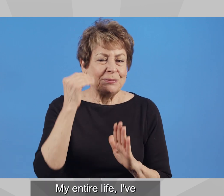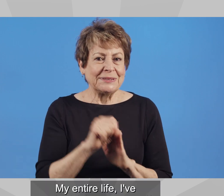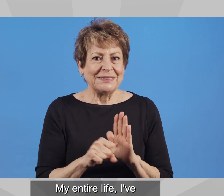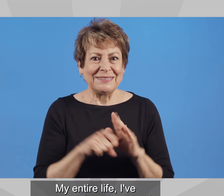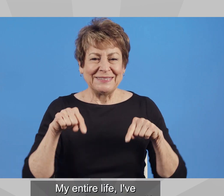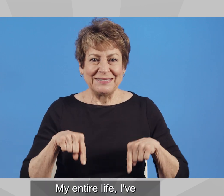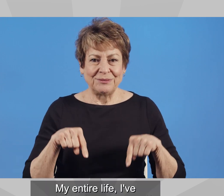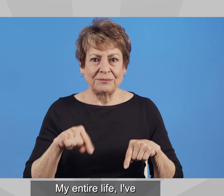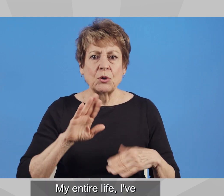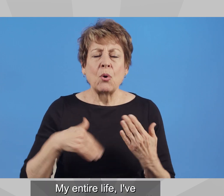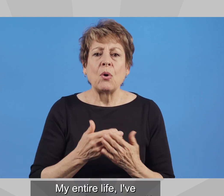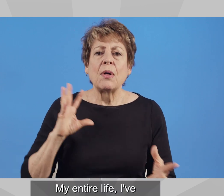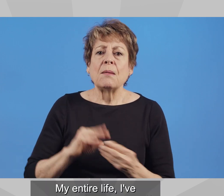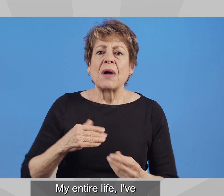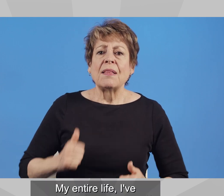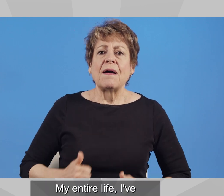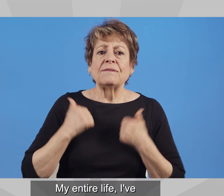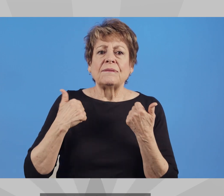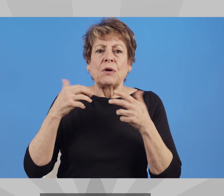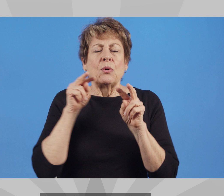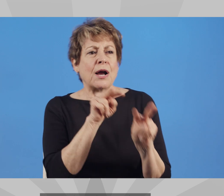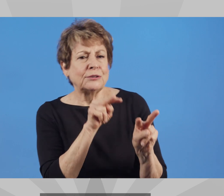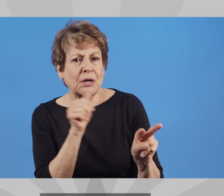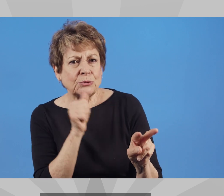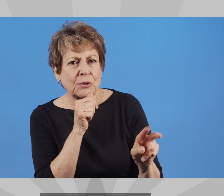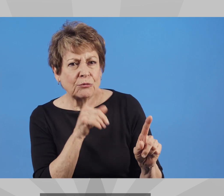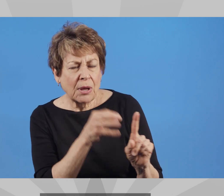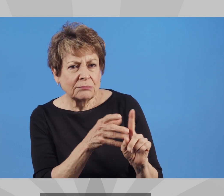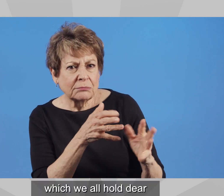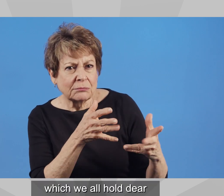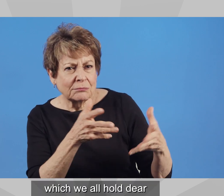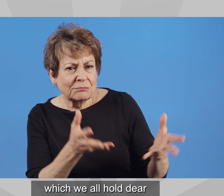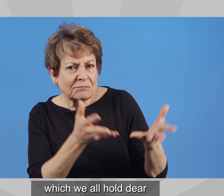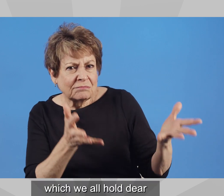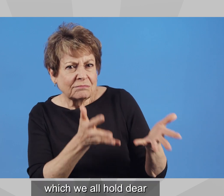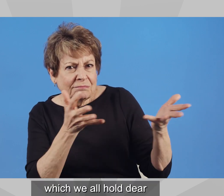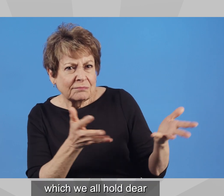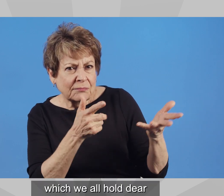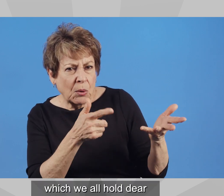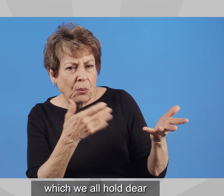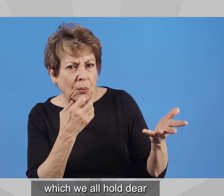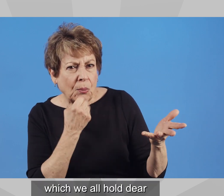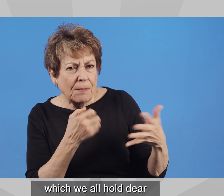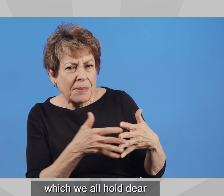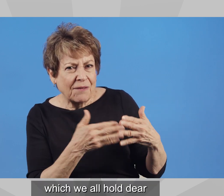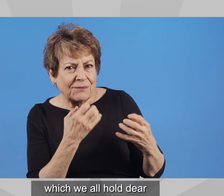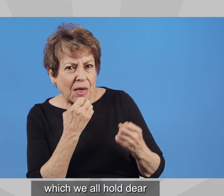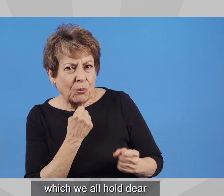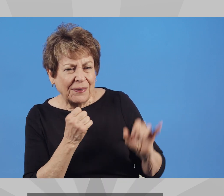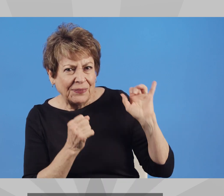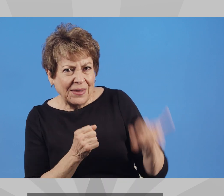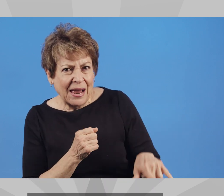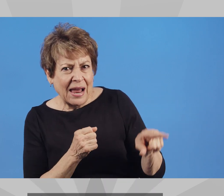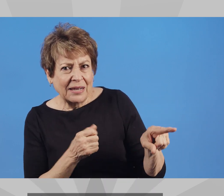My entire life, I've watched Arizona exemplify those American values, which we all hold dear, and I want to keep